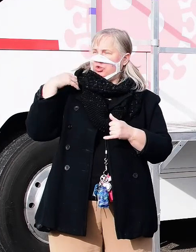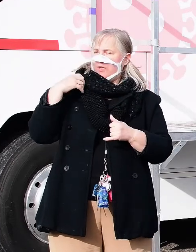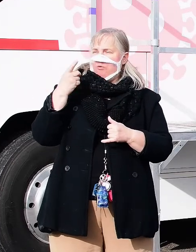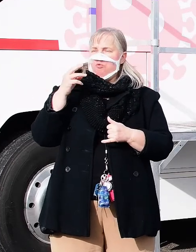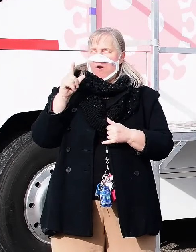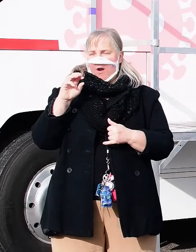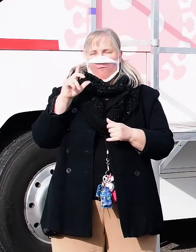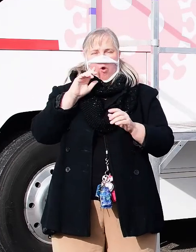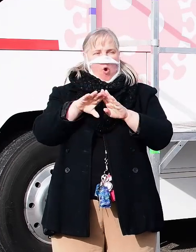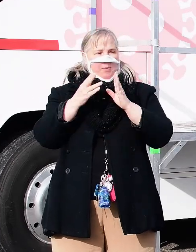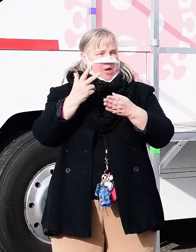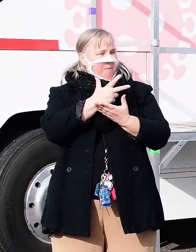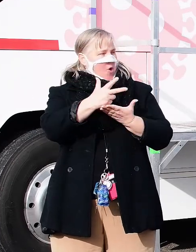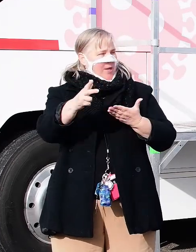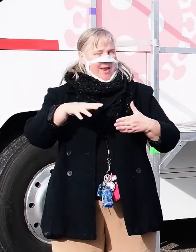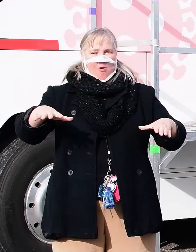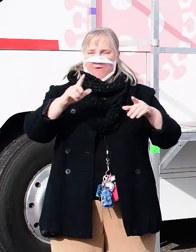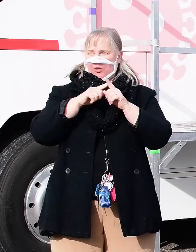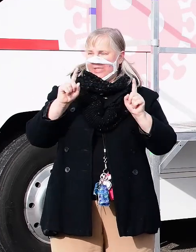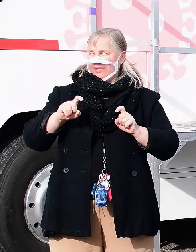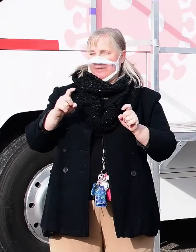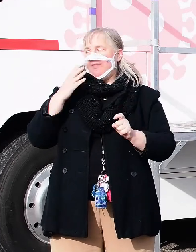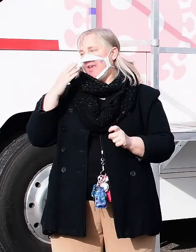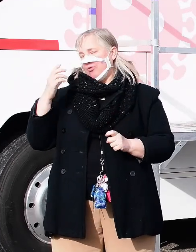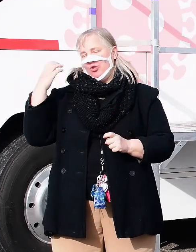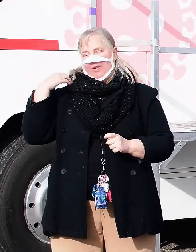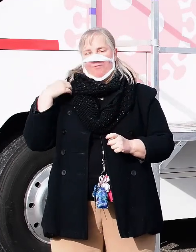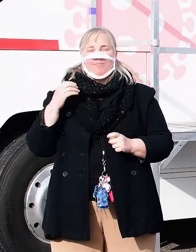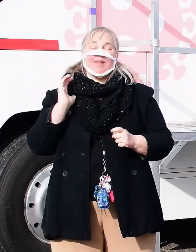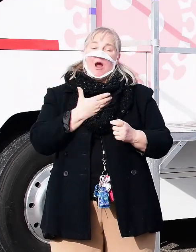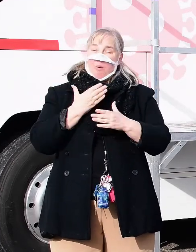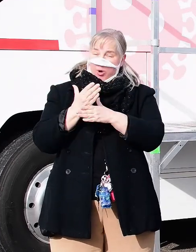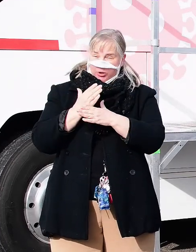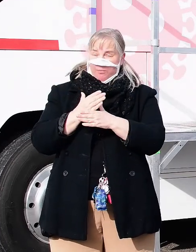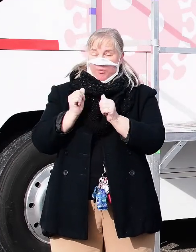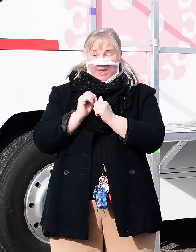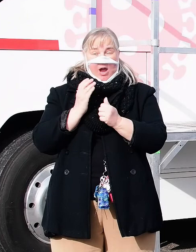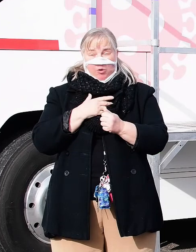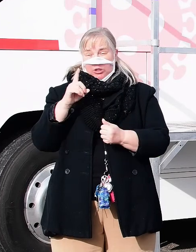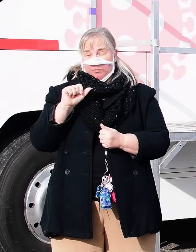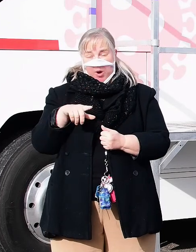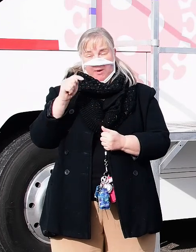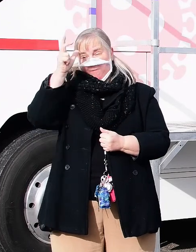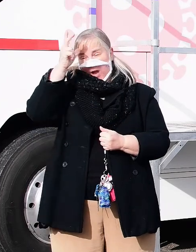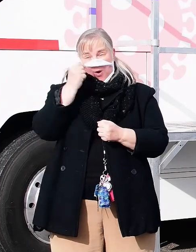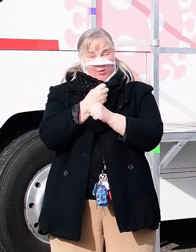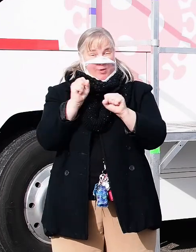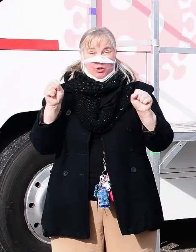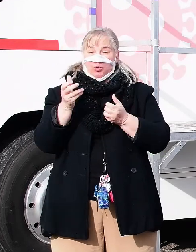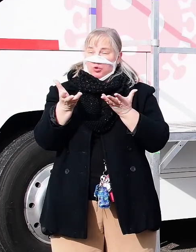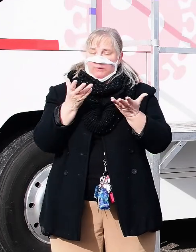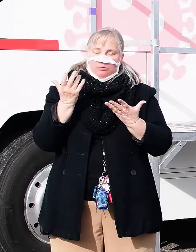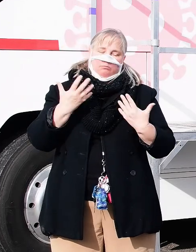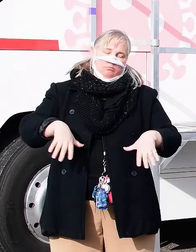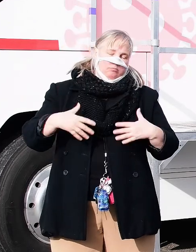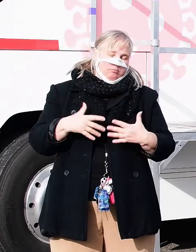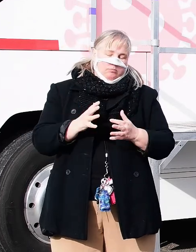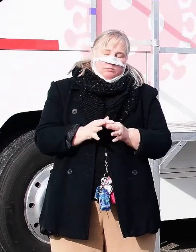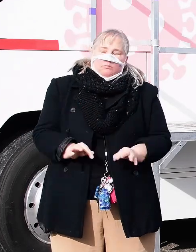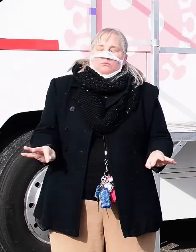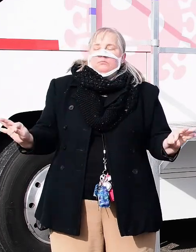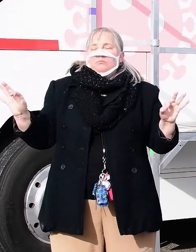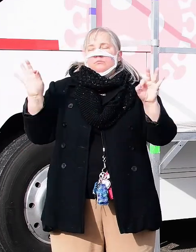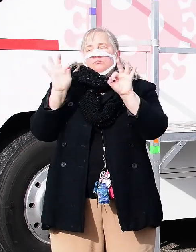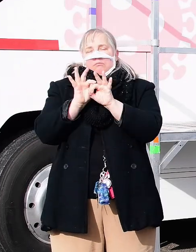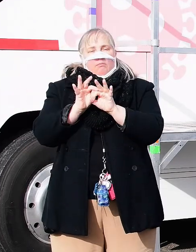Chief. Our partnership with our Department of Fire and Rescue Services has been invaluable, and